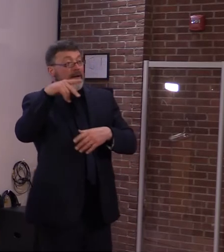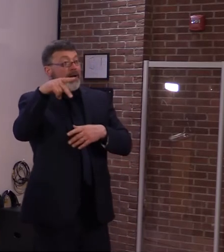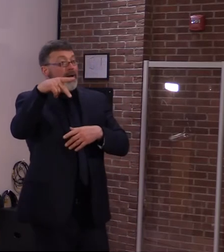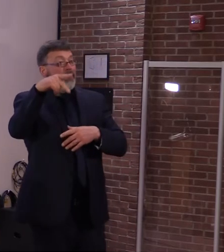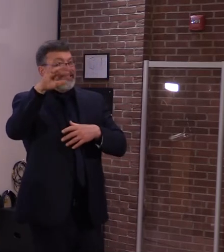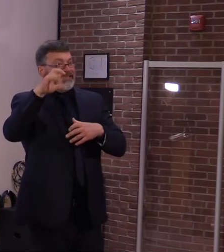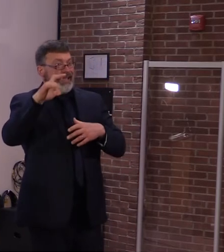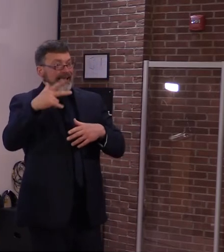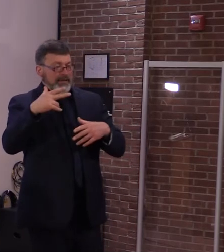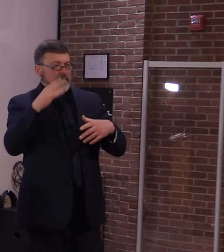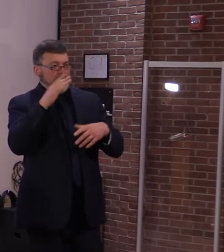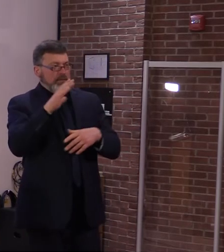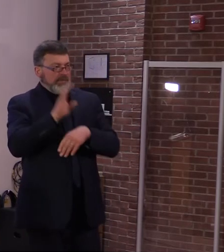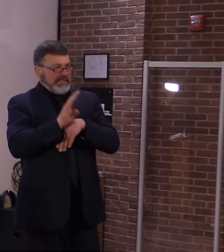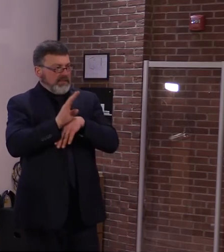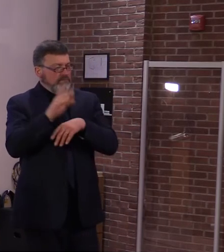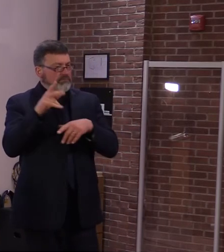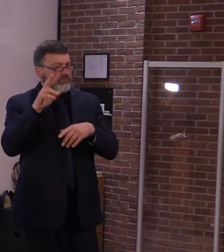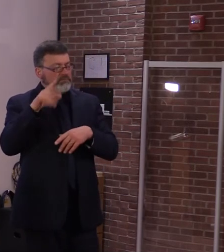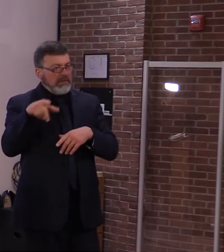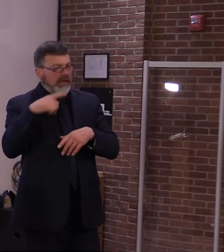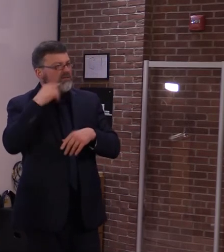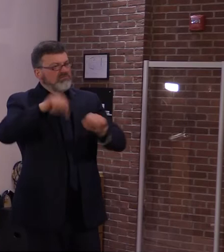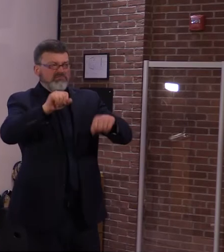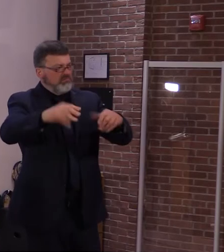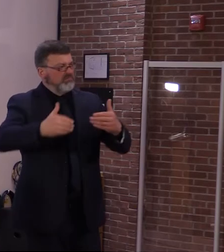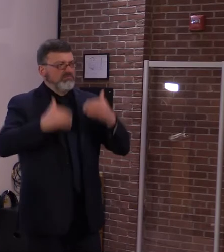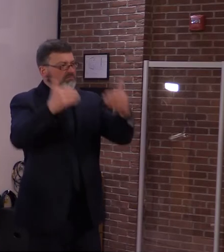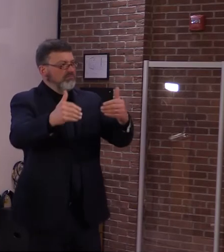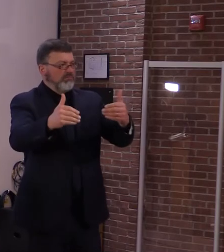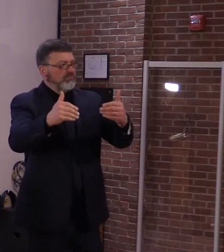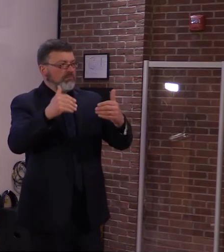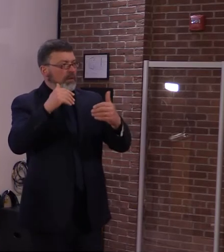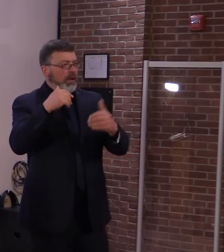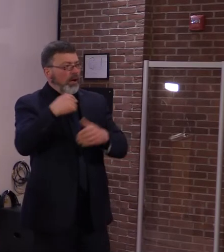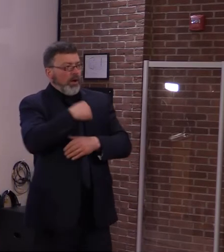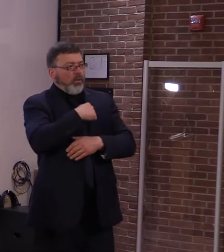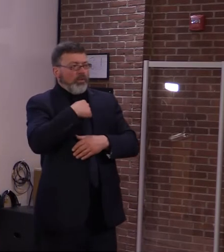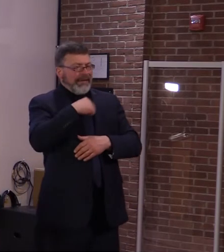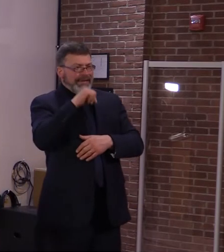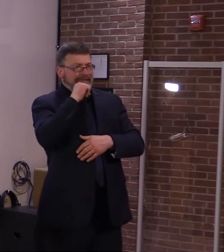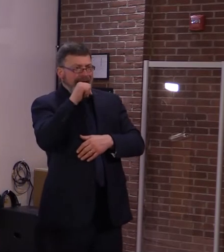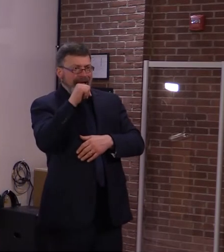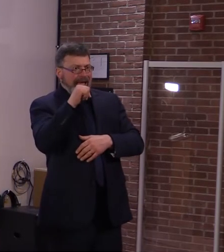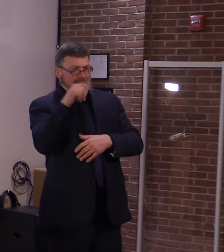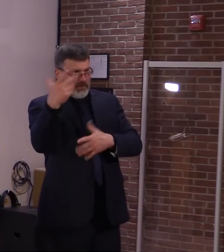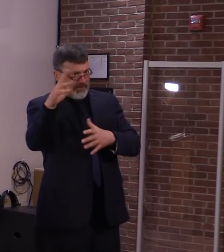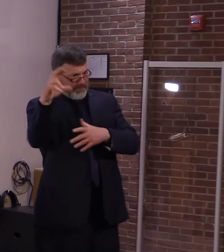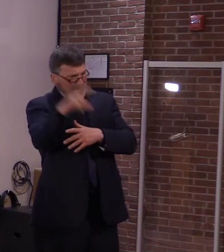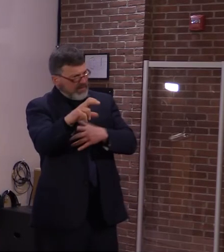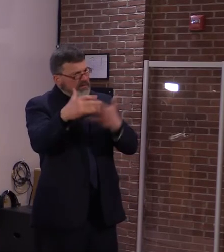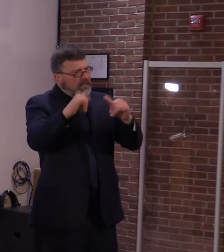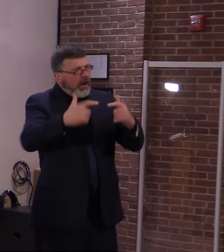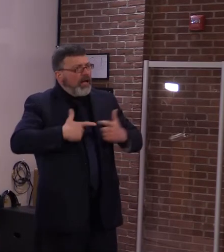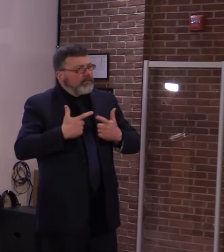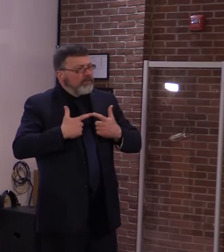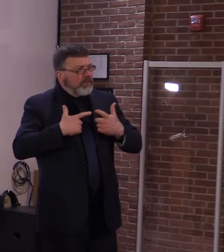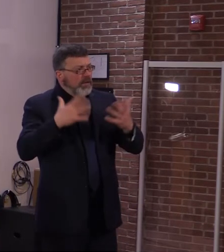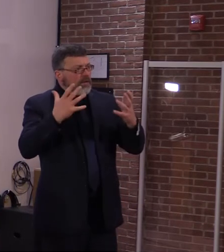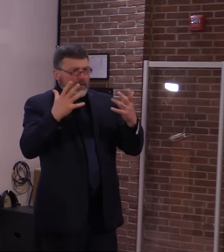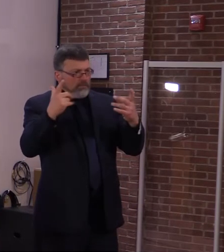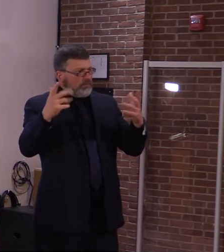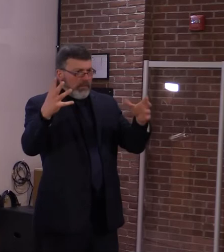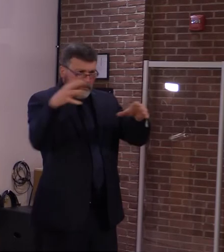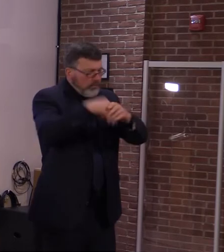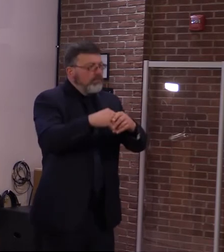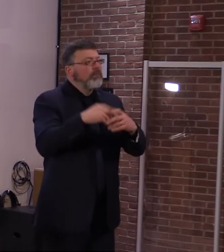immigration status. There won't be requests to withdraw from the project. The projects won't have to come up with money to try to refund the investors. It seems like